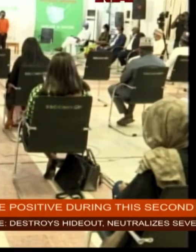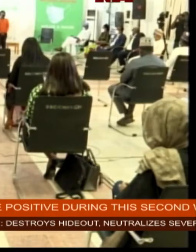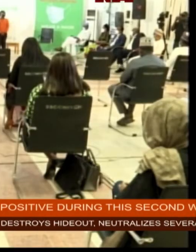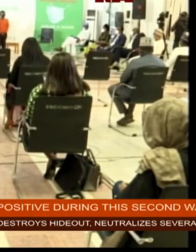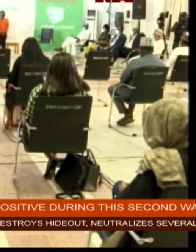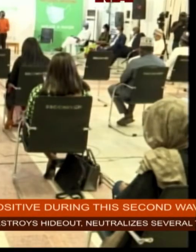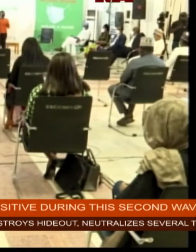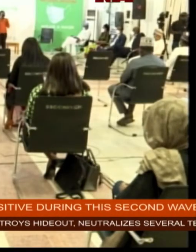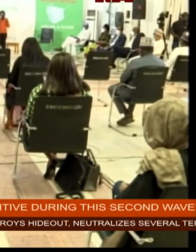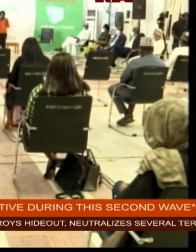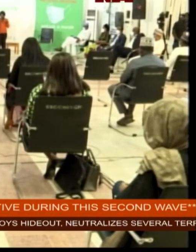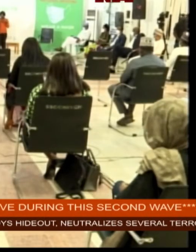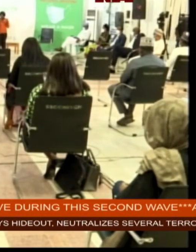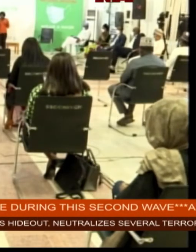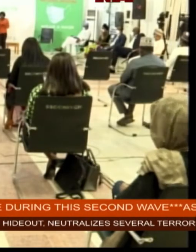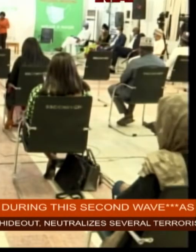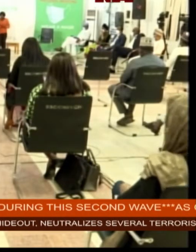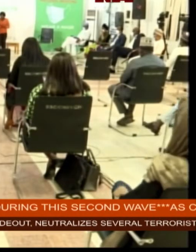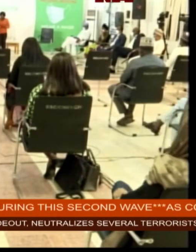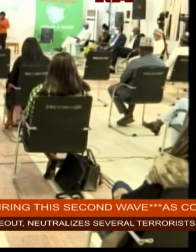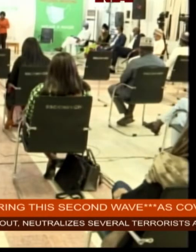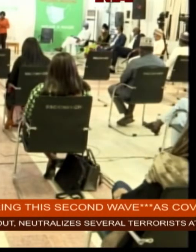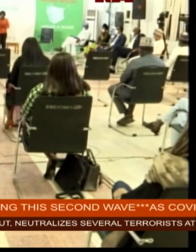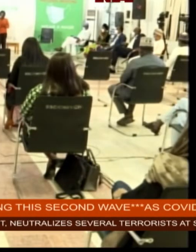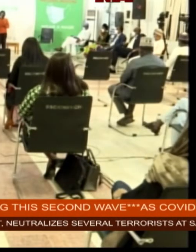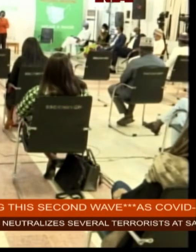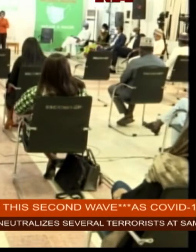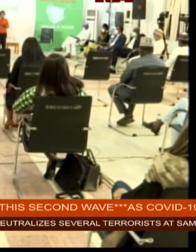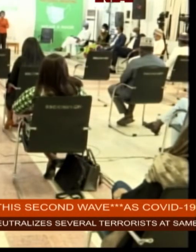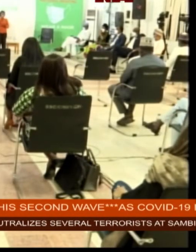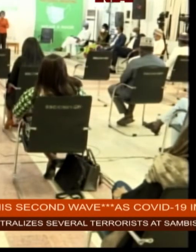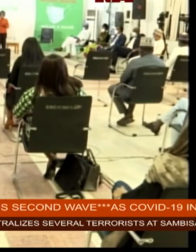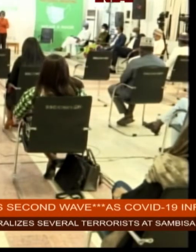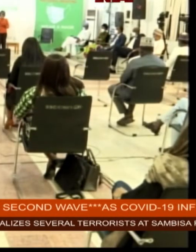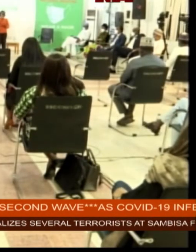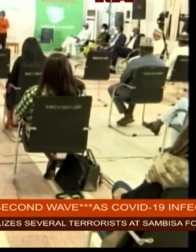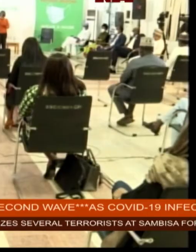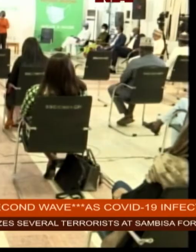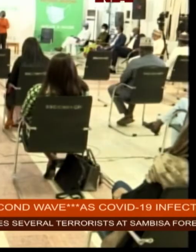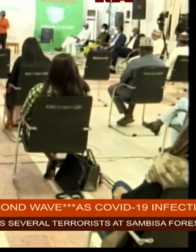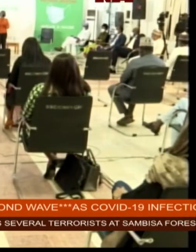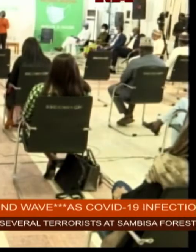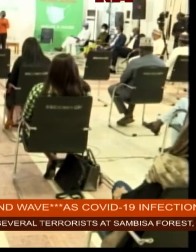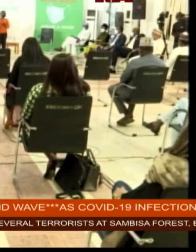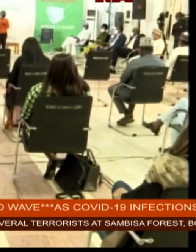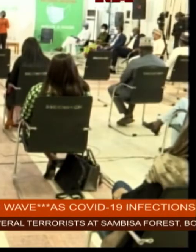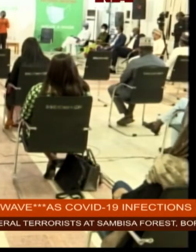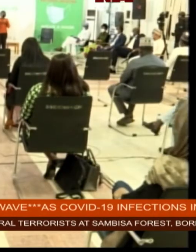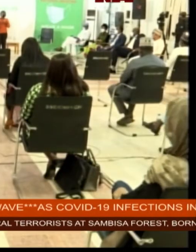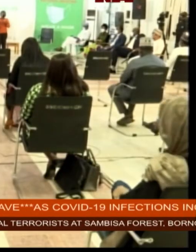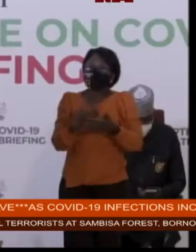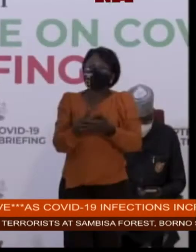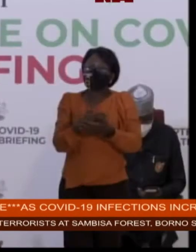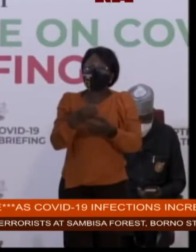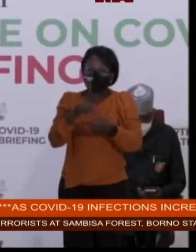So thank you. I think, Nancy, your question was on if the new variant is associated